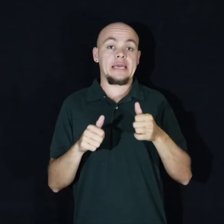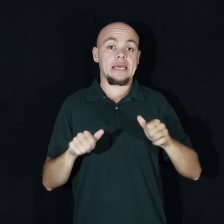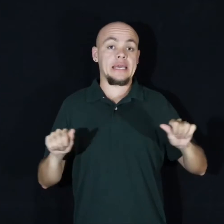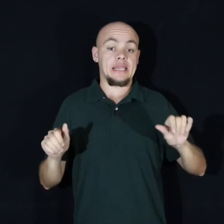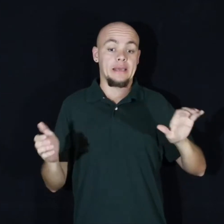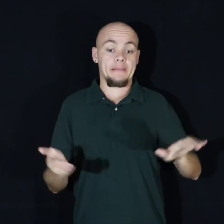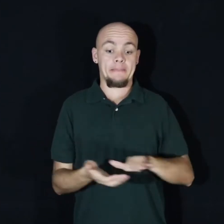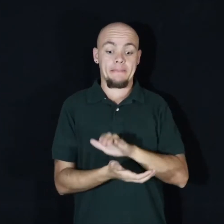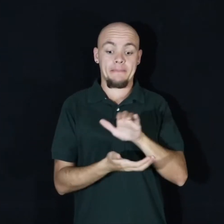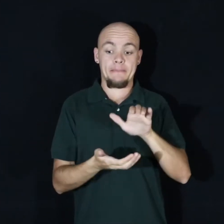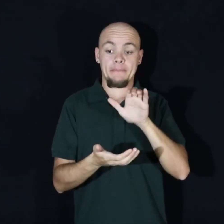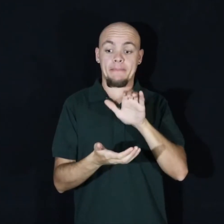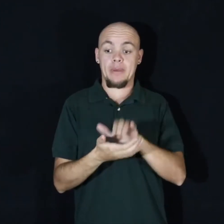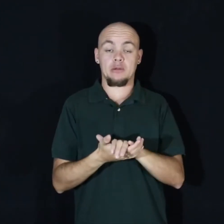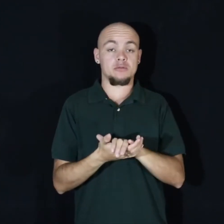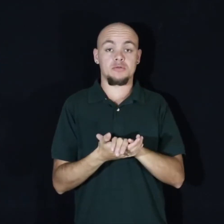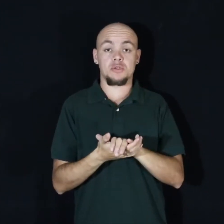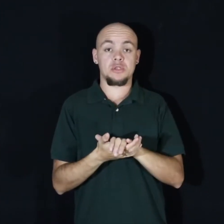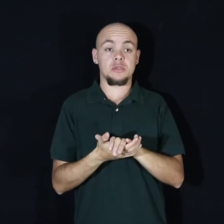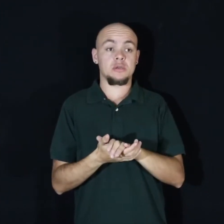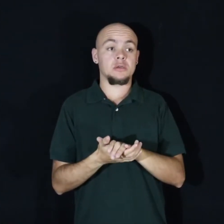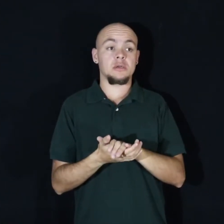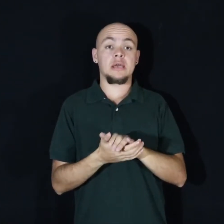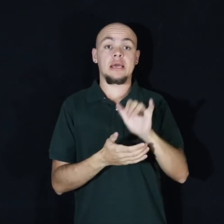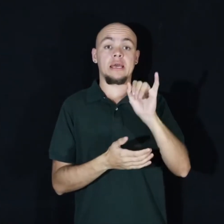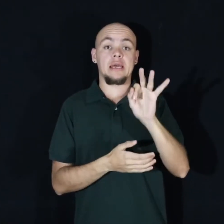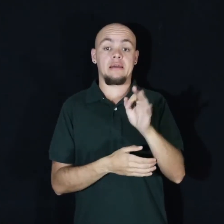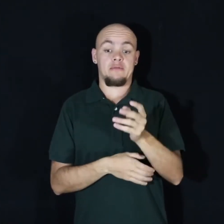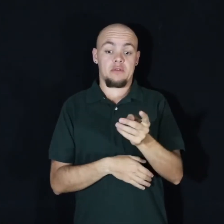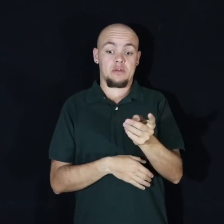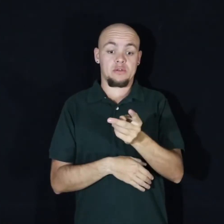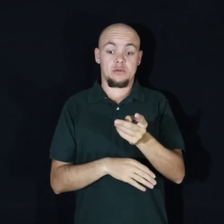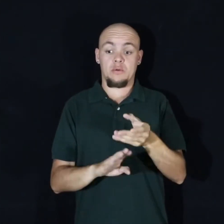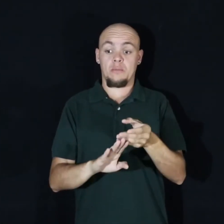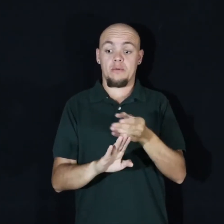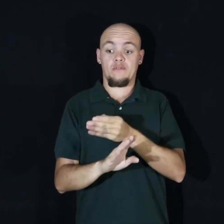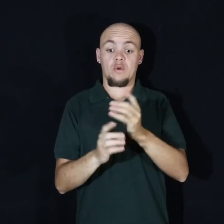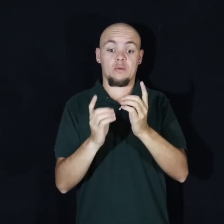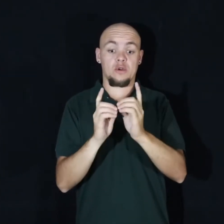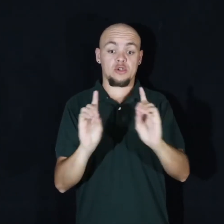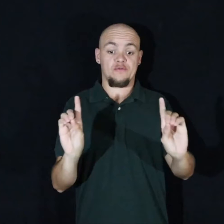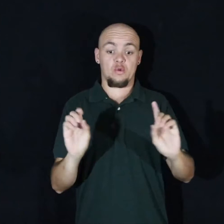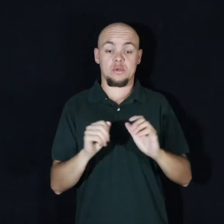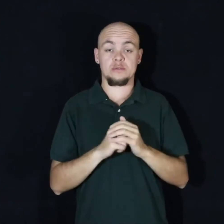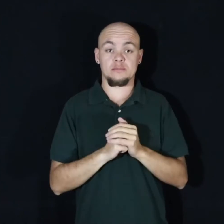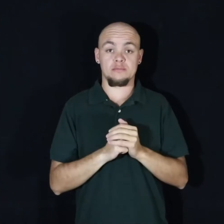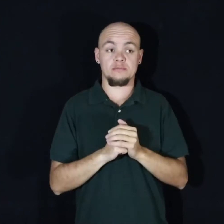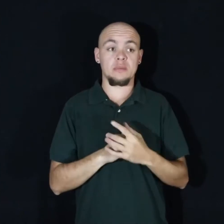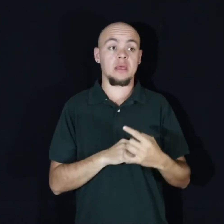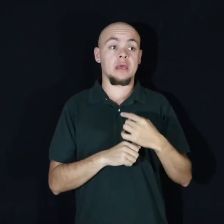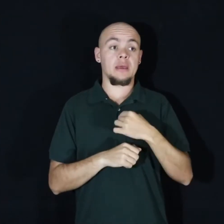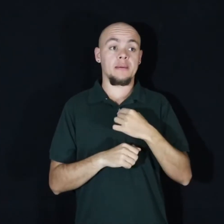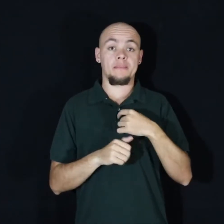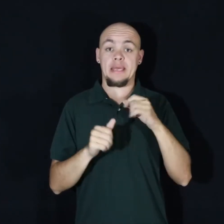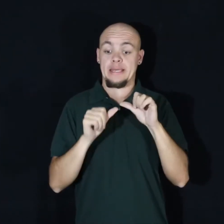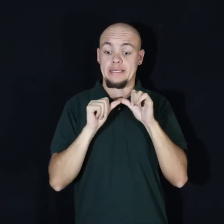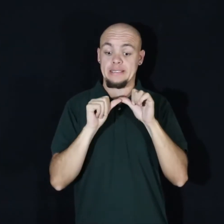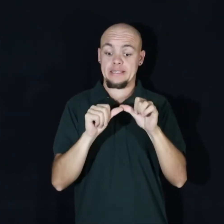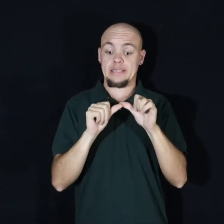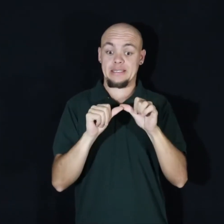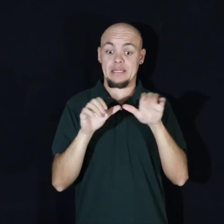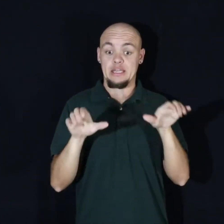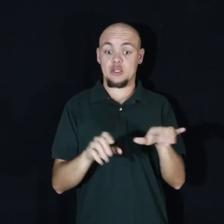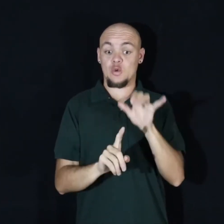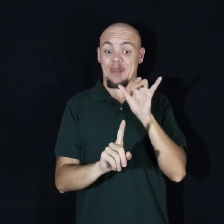to perform any marriage ceremonies. I will not officiate at a wedding if the couples have been previously divorced.